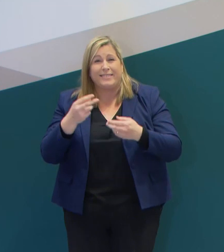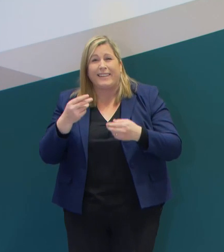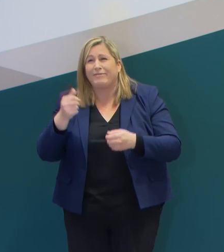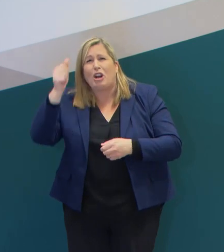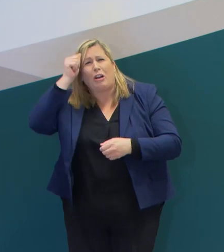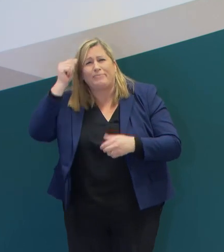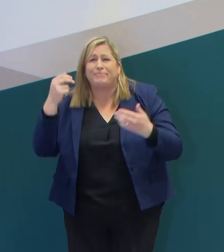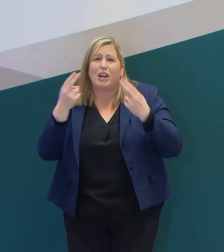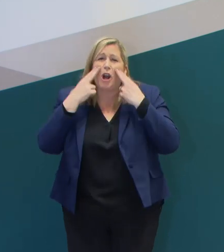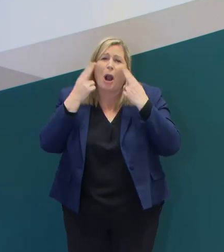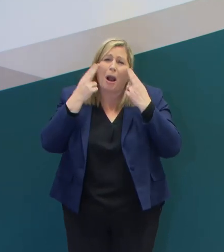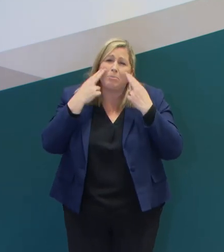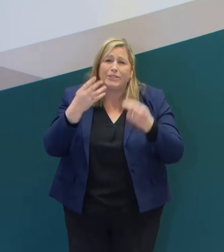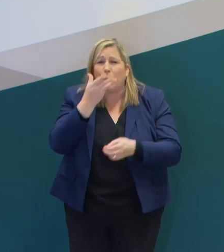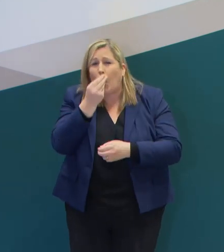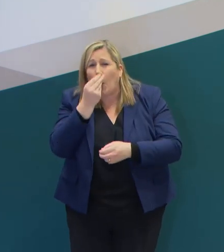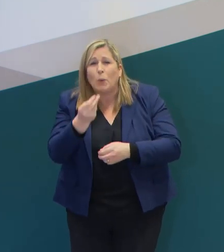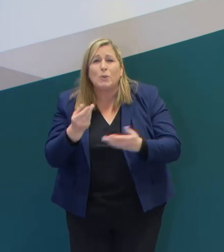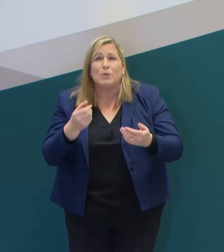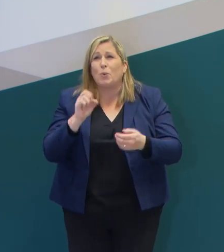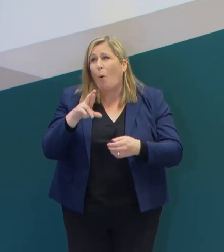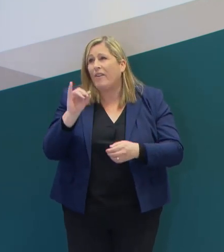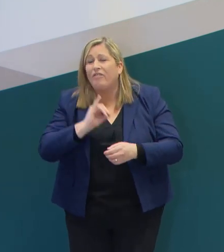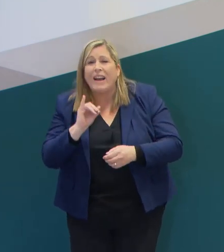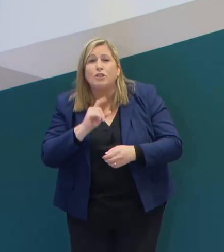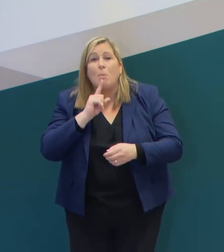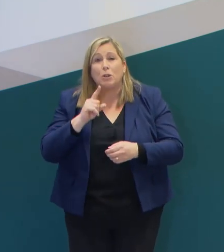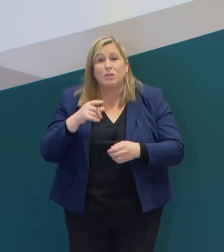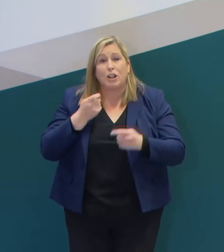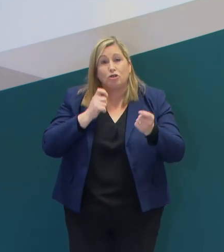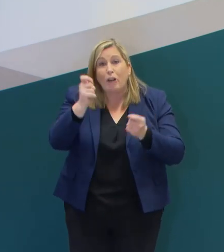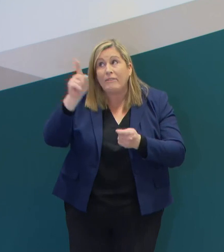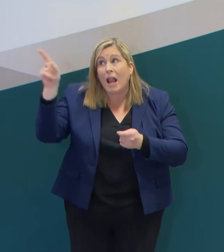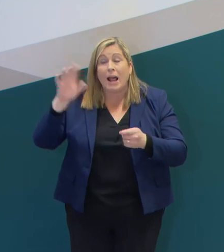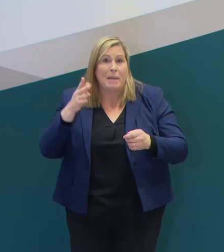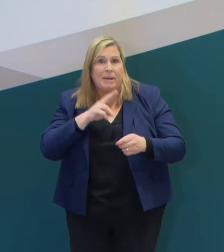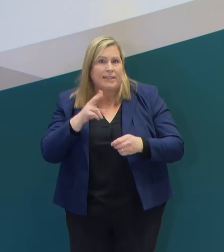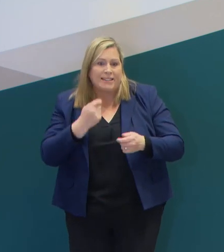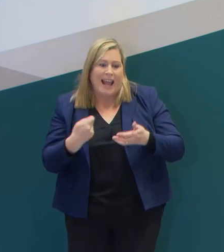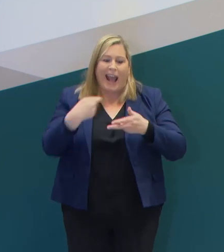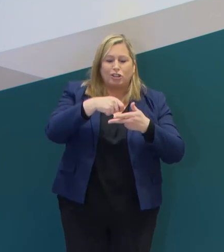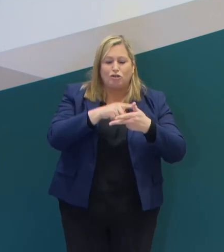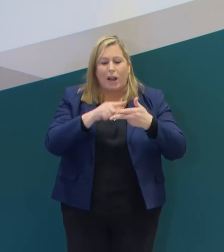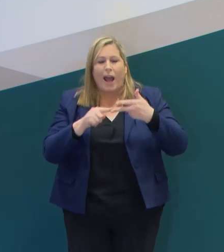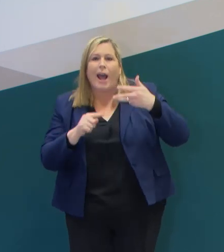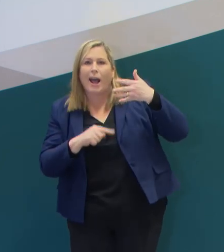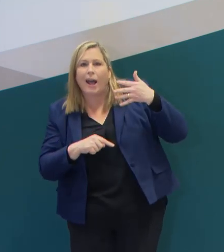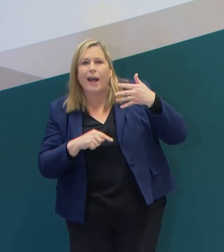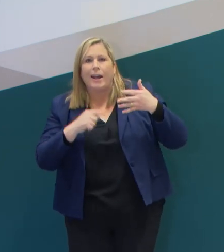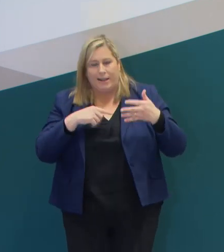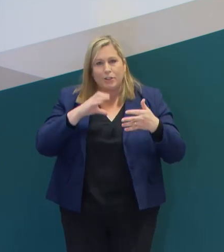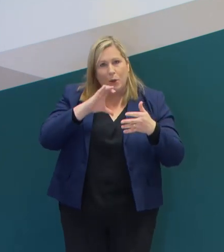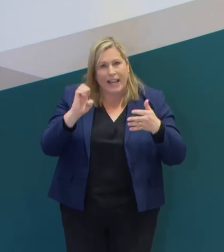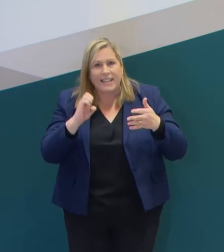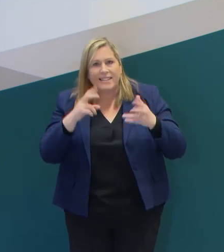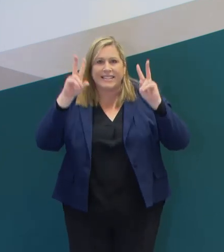cold type infections, whereas the travel part might not have been that common. So we moved from a situation where maybe not very many